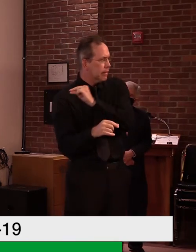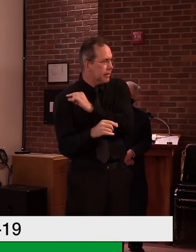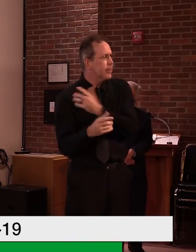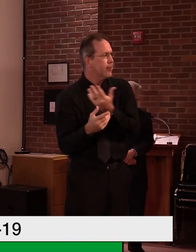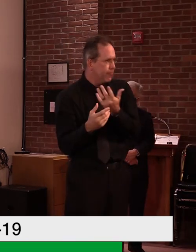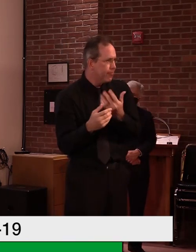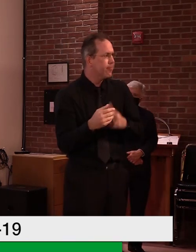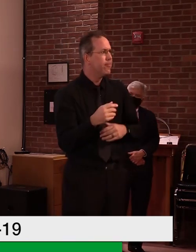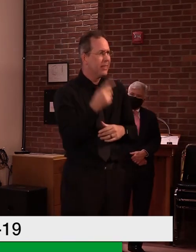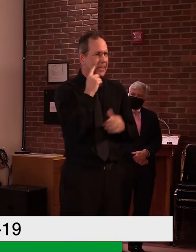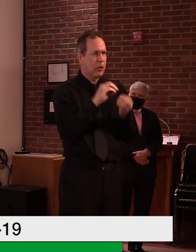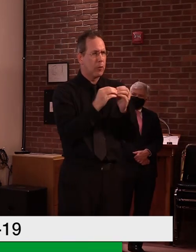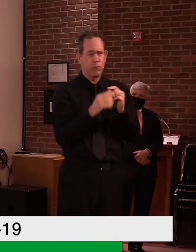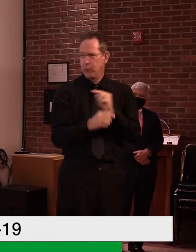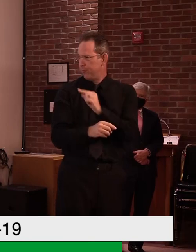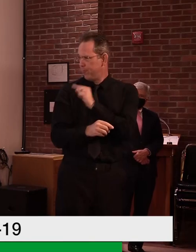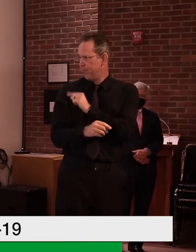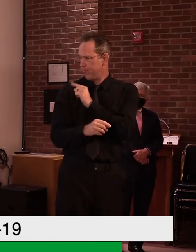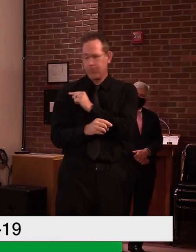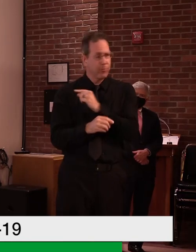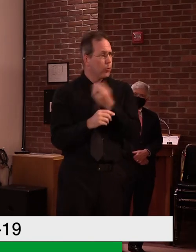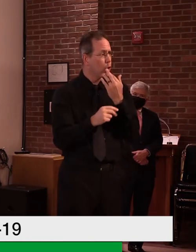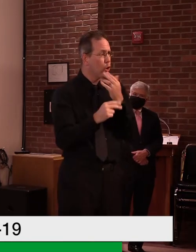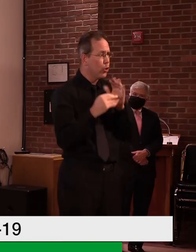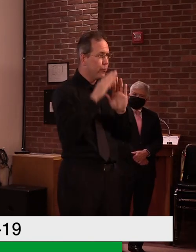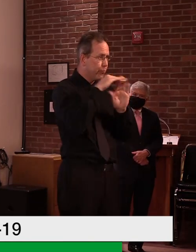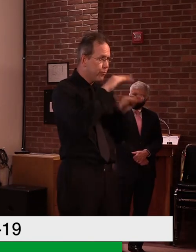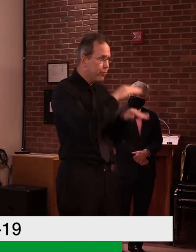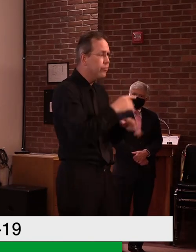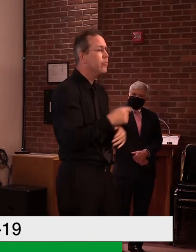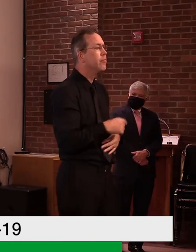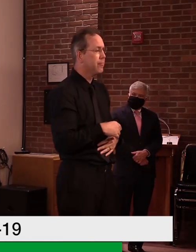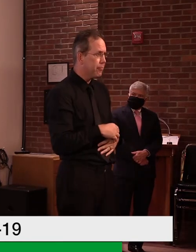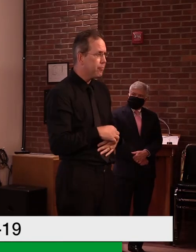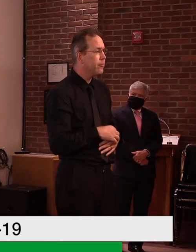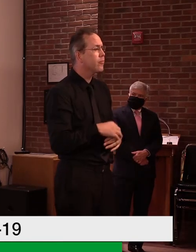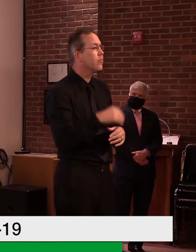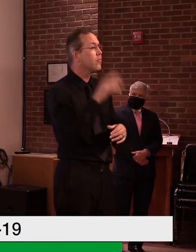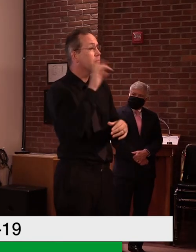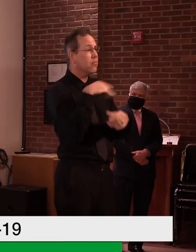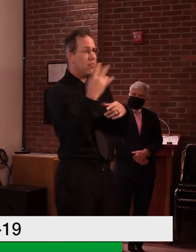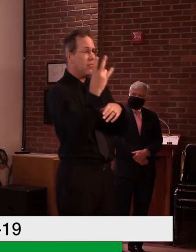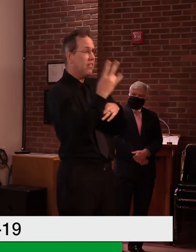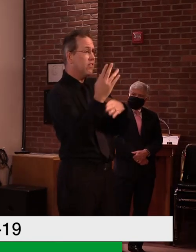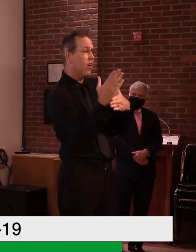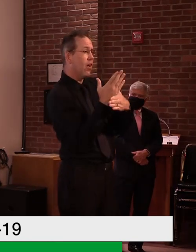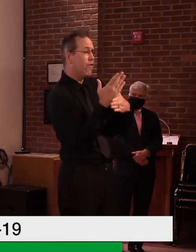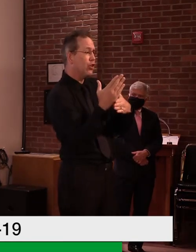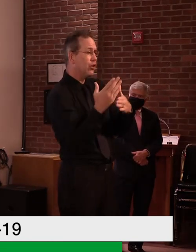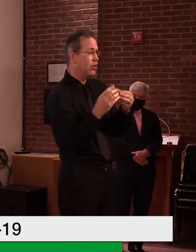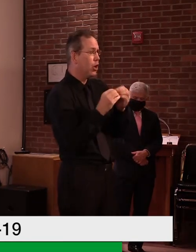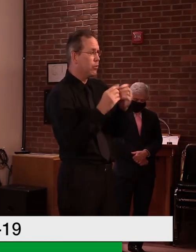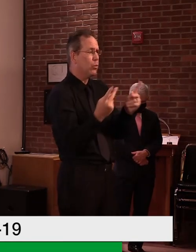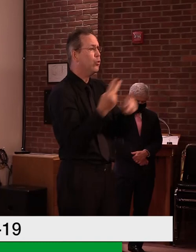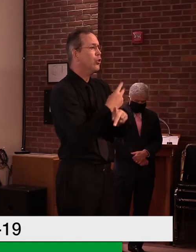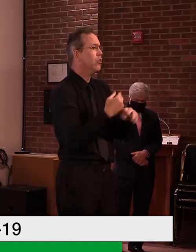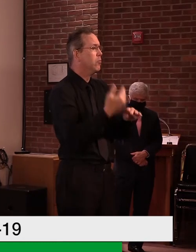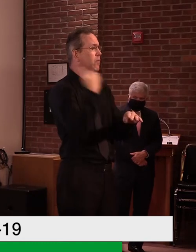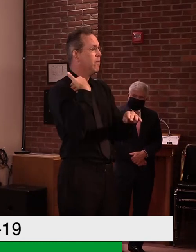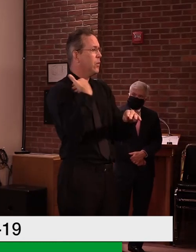average for reported cases on a daily basis is the highest it's ever been throughout the pandemic, according to the